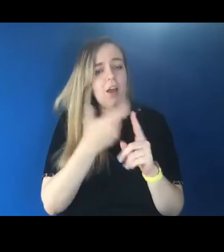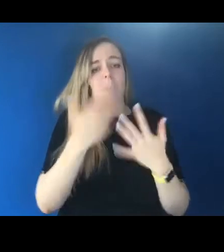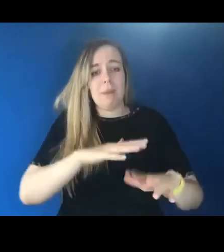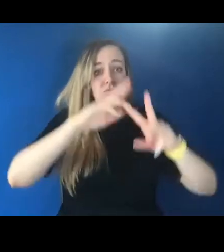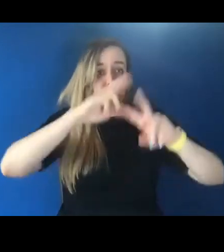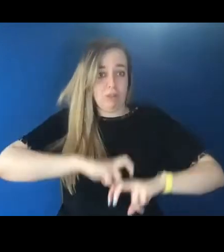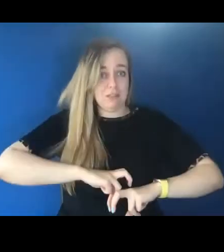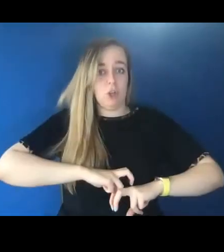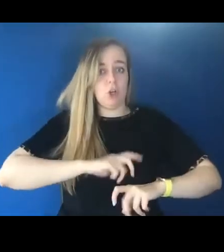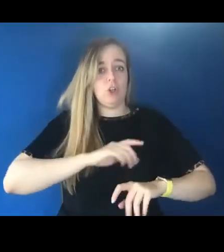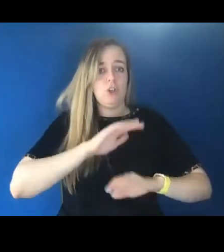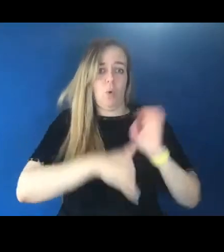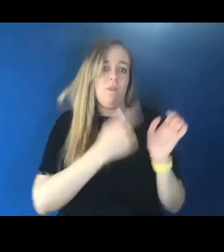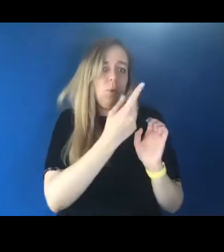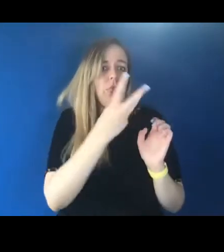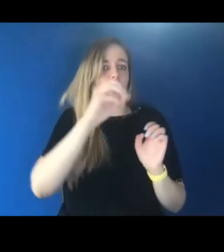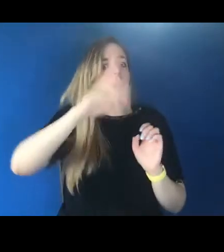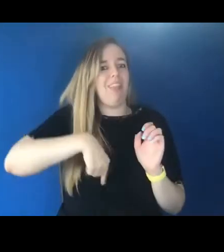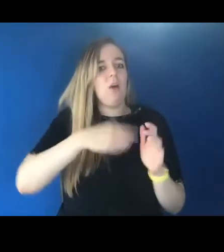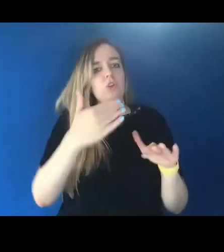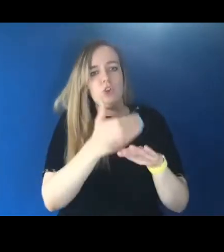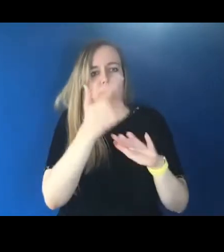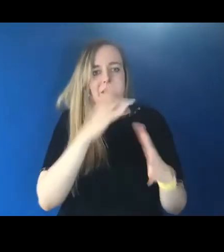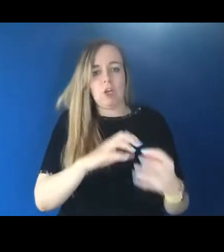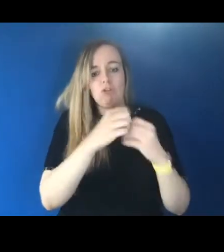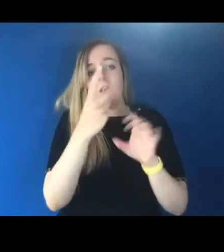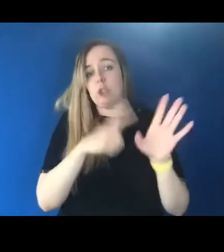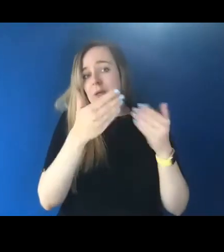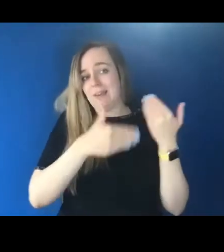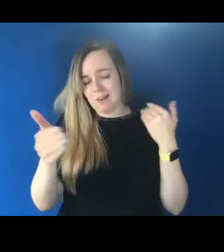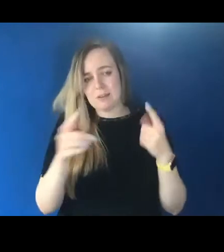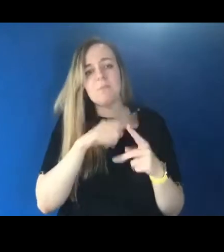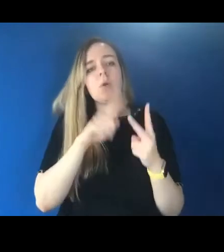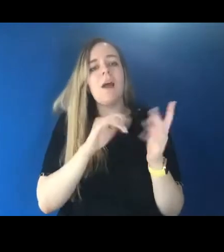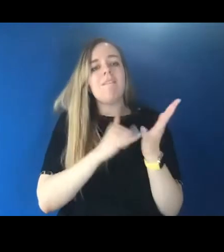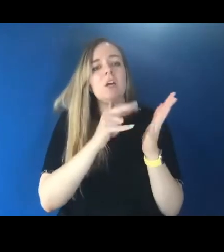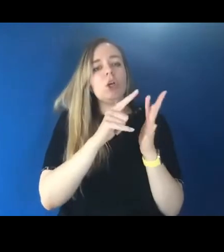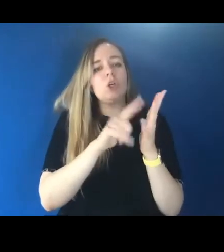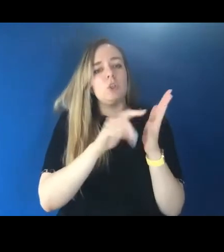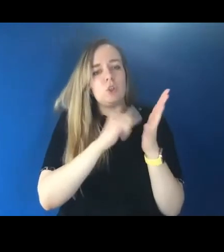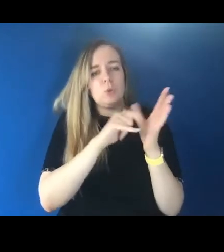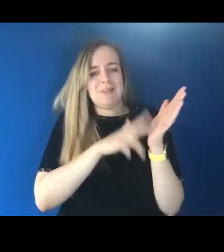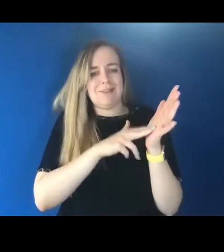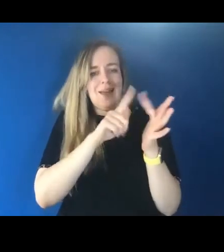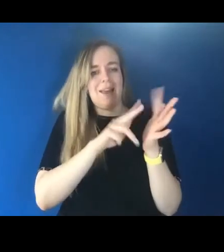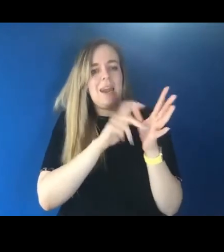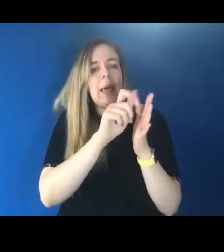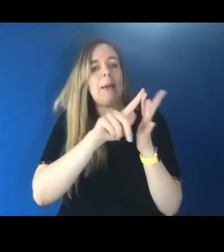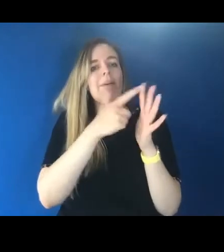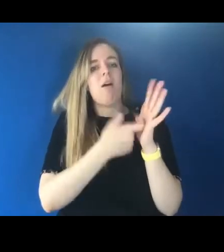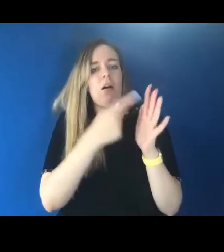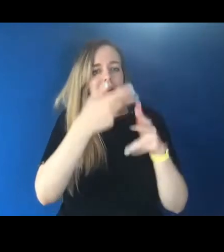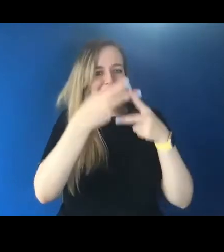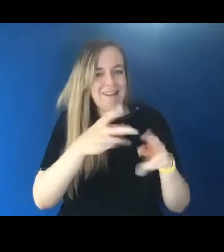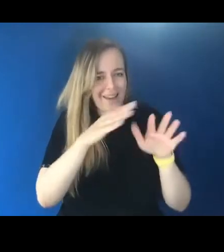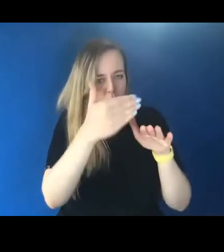research showing that 130,000 jobs can be created in 2 years. We have Susanne Napier, who is a care worker and a